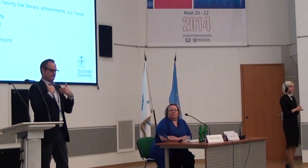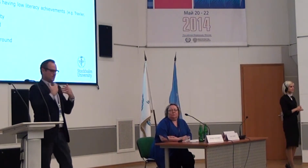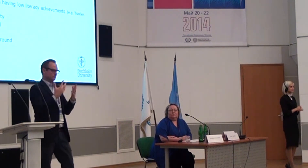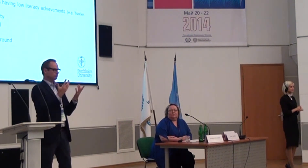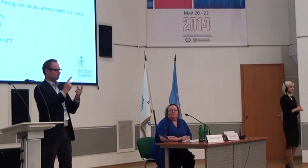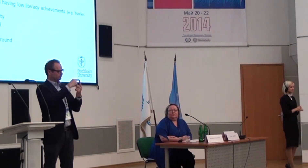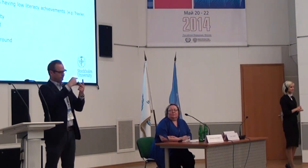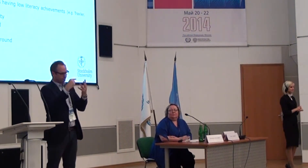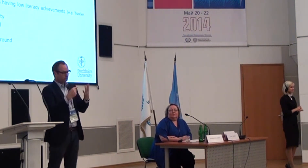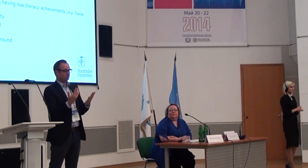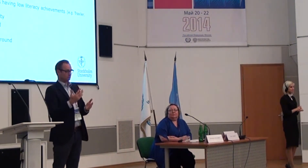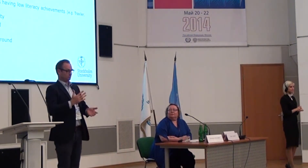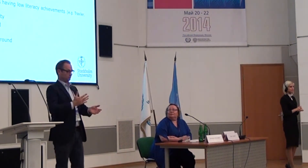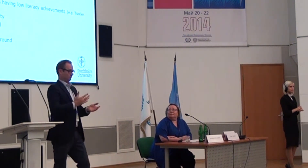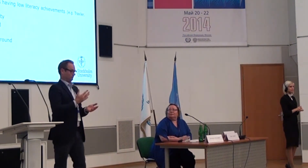Deaf bilinguals,